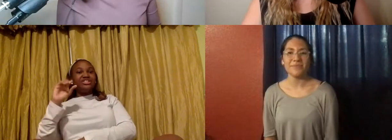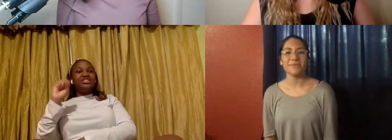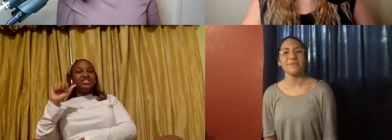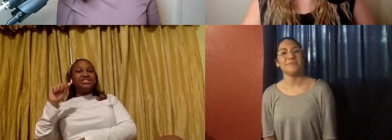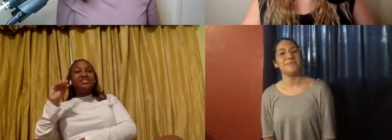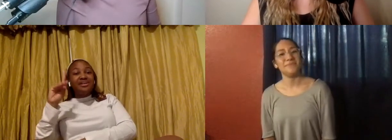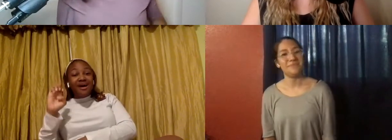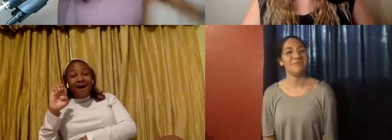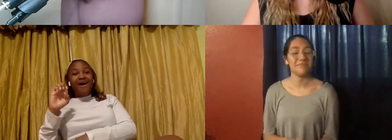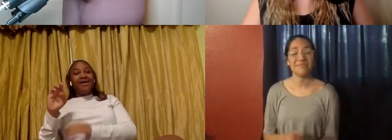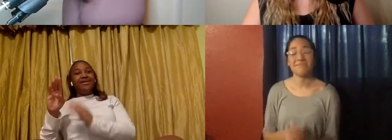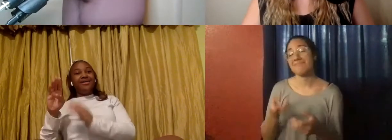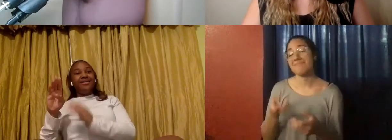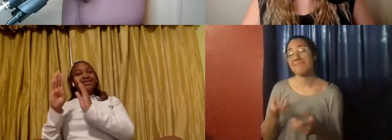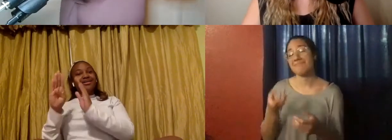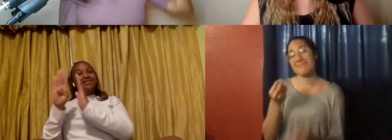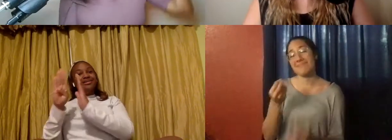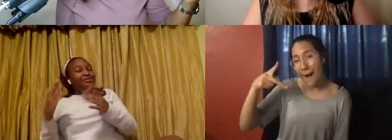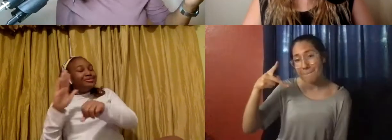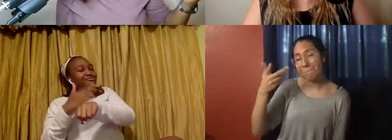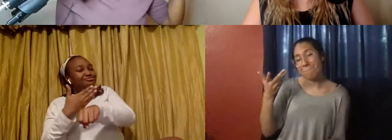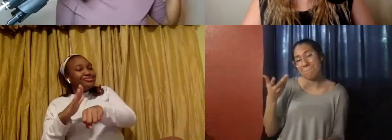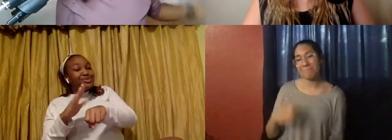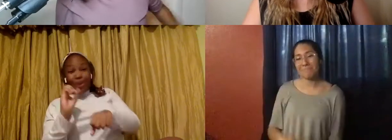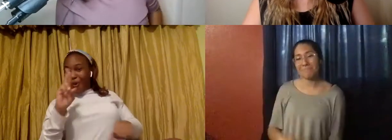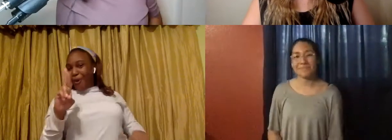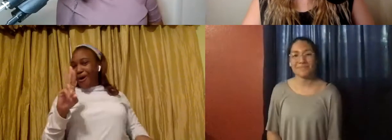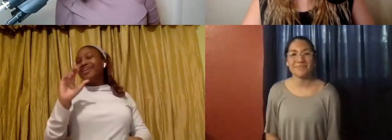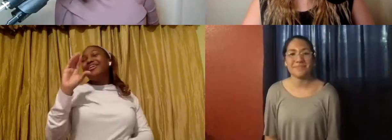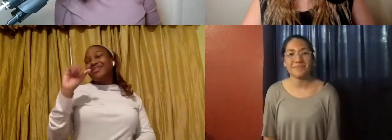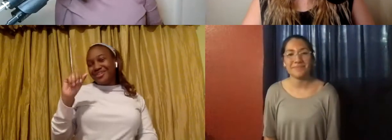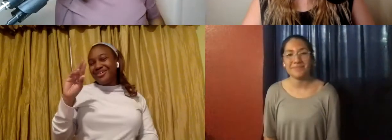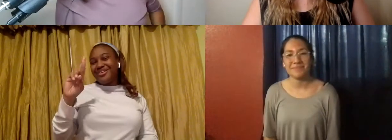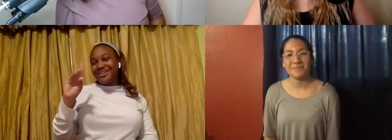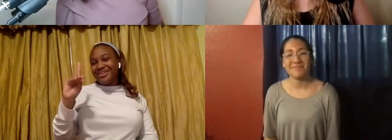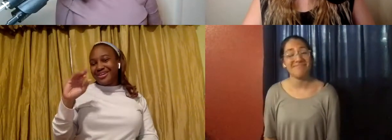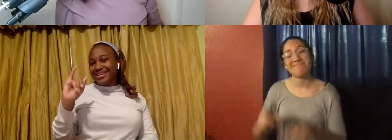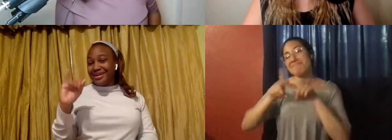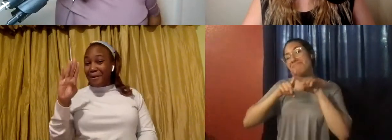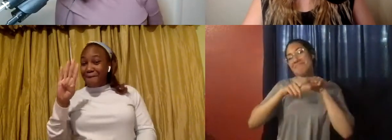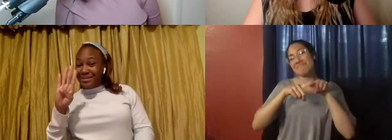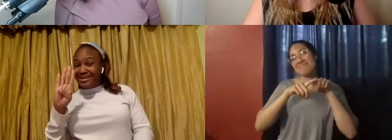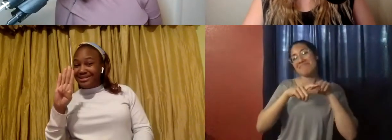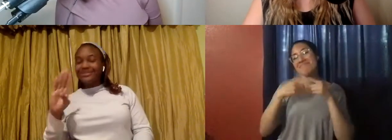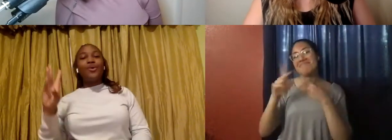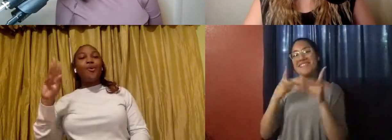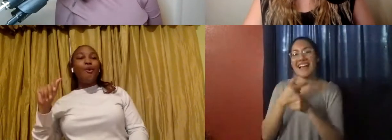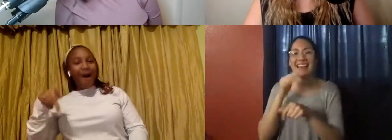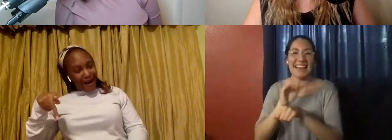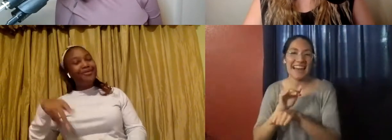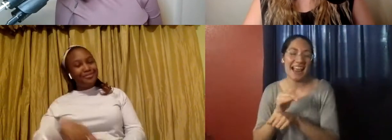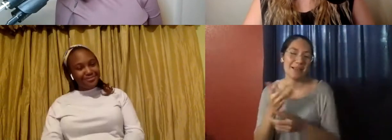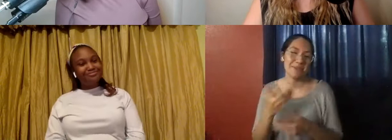actually. Yeah. Or Cardi B's WAP. Exactly. It just depends on the kind of night it is. So that's